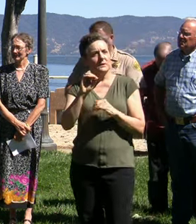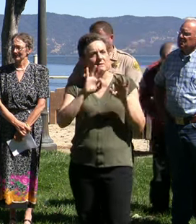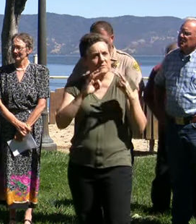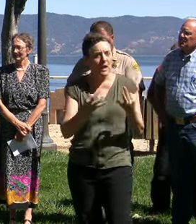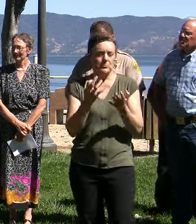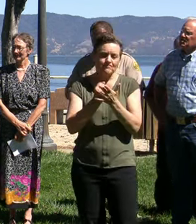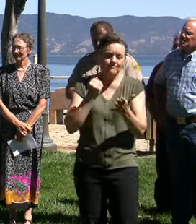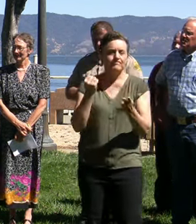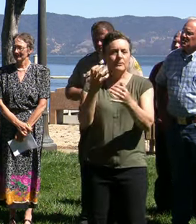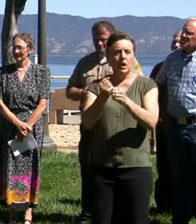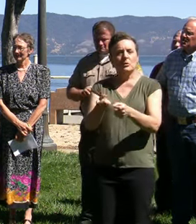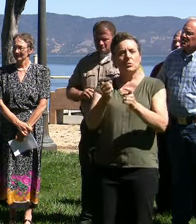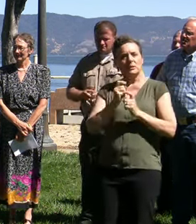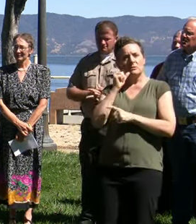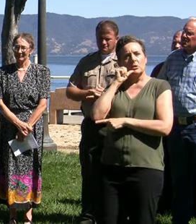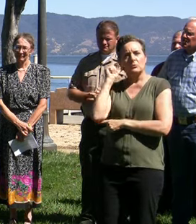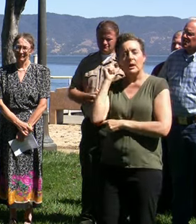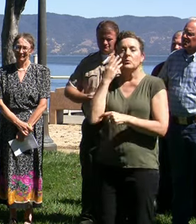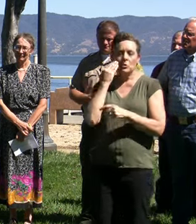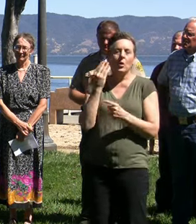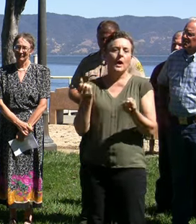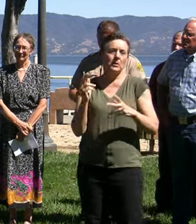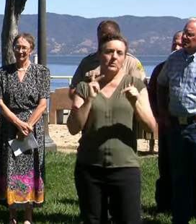that yesterday, and we know that number is going to climb.